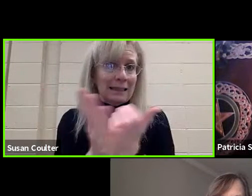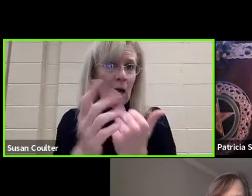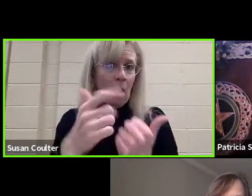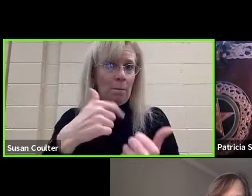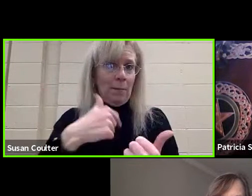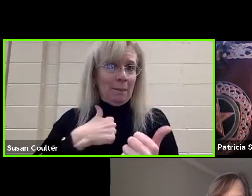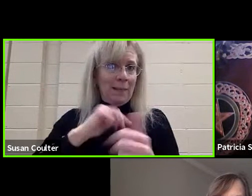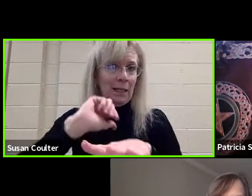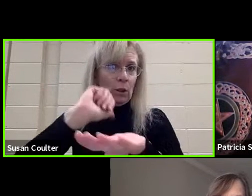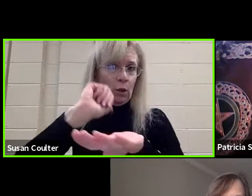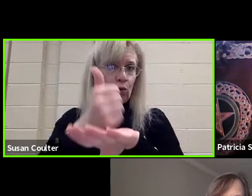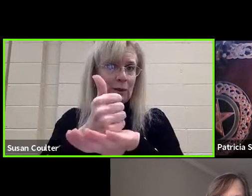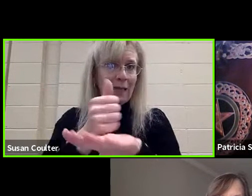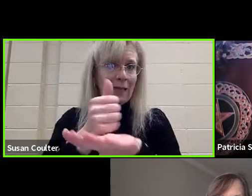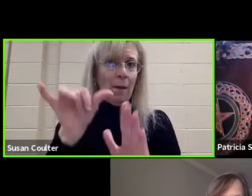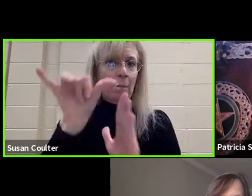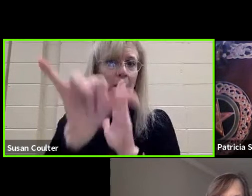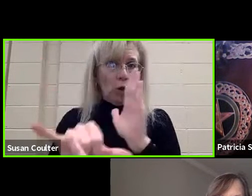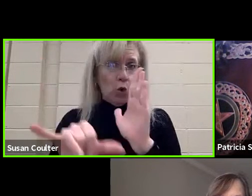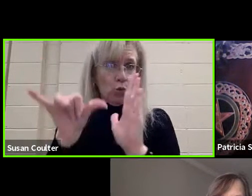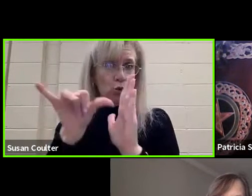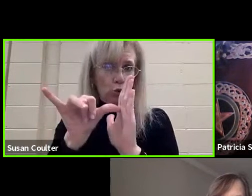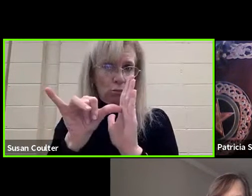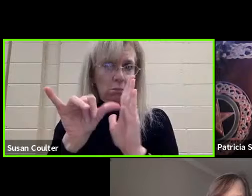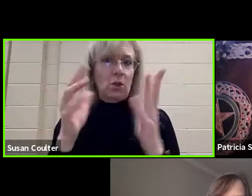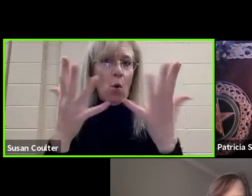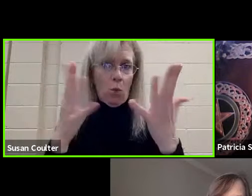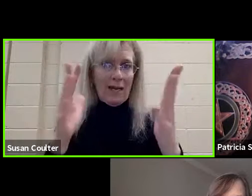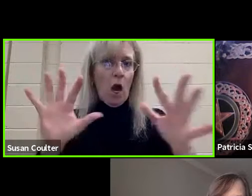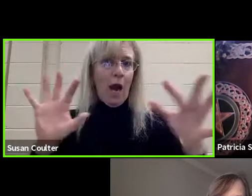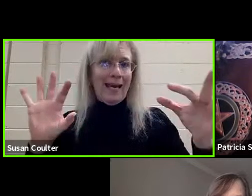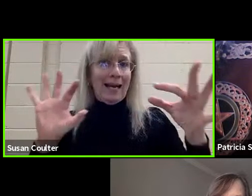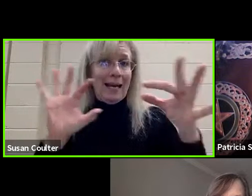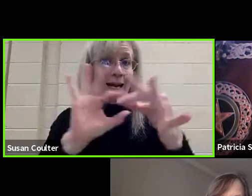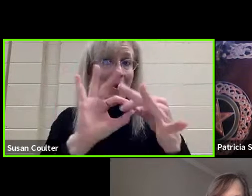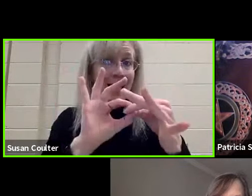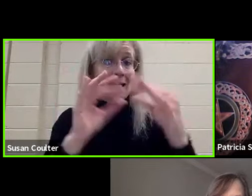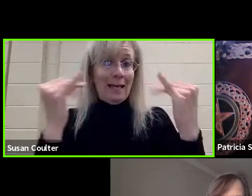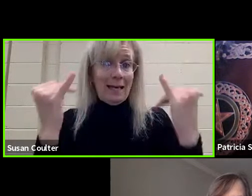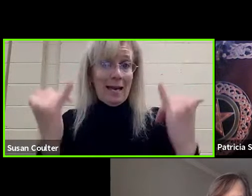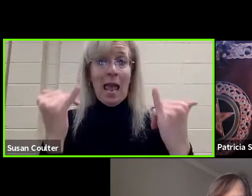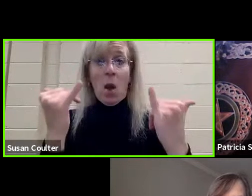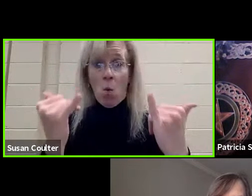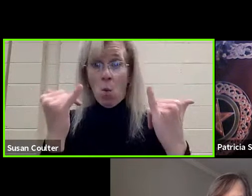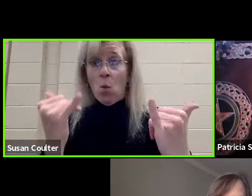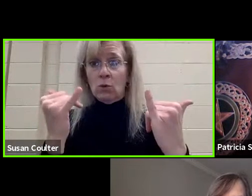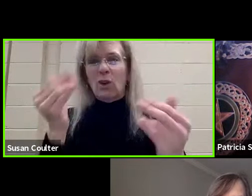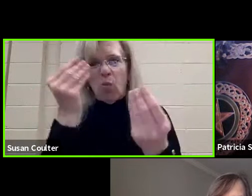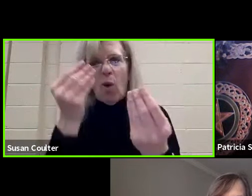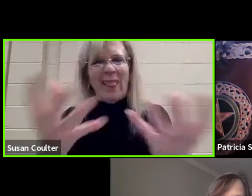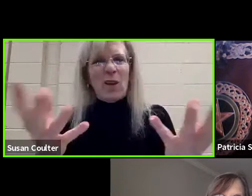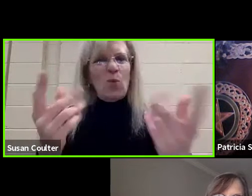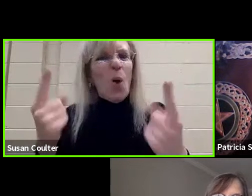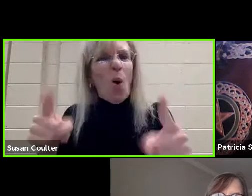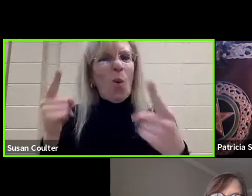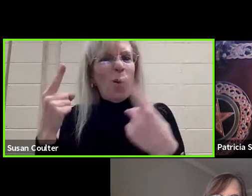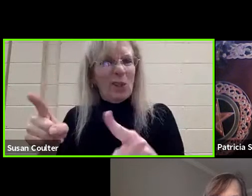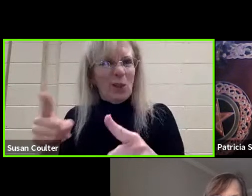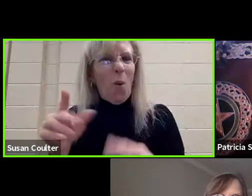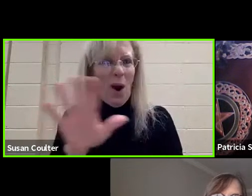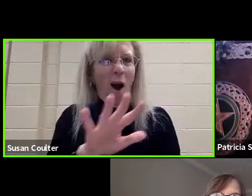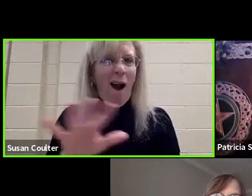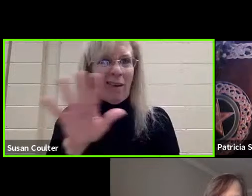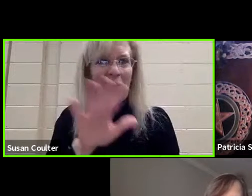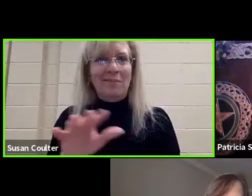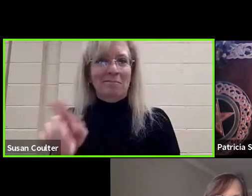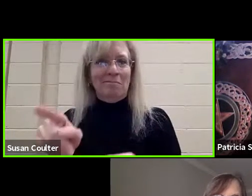Alex is helping me to set up the YouTube, so we got it connected now. So just want to let you know what was